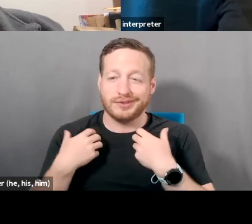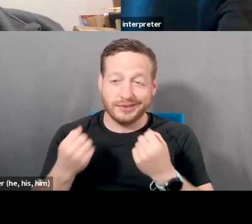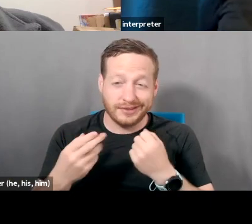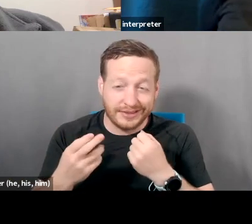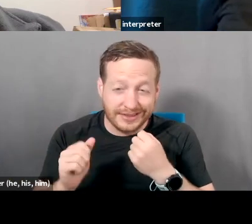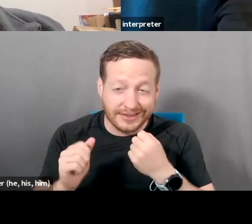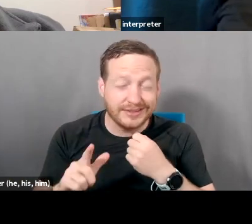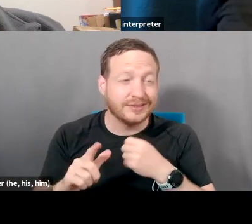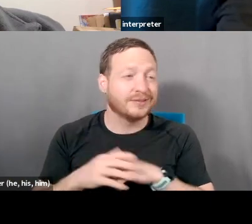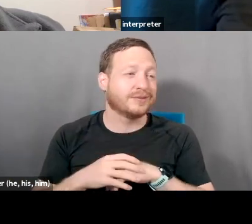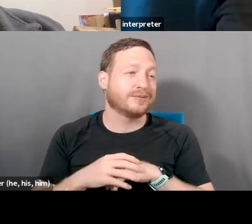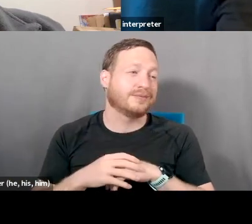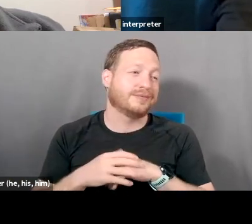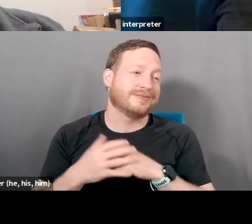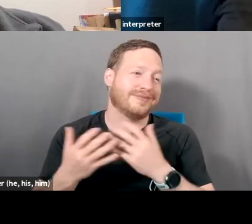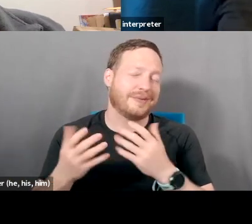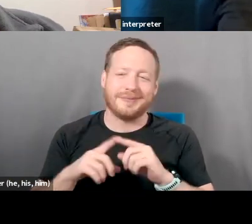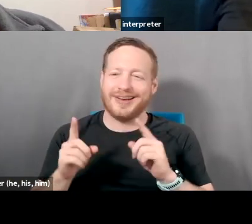back together.